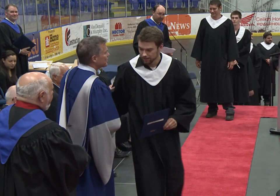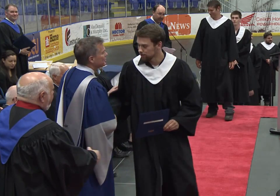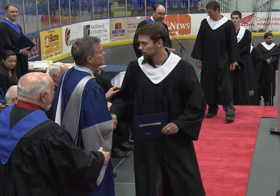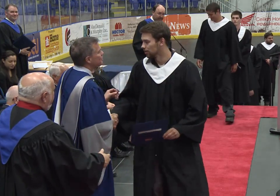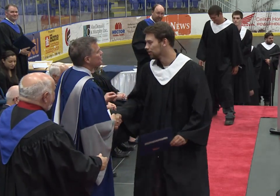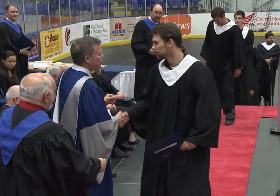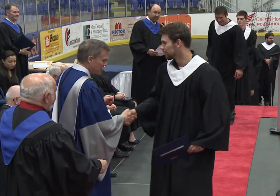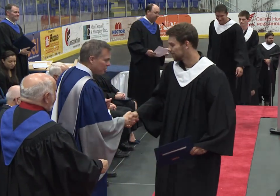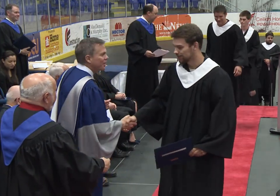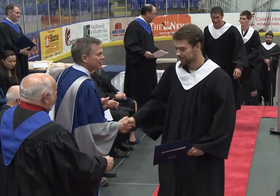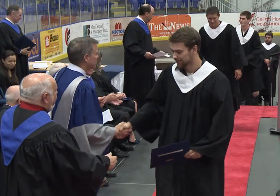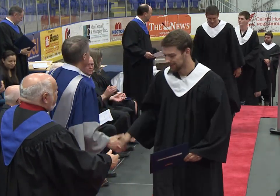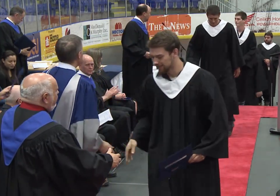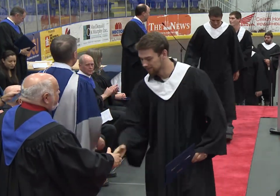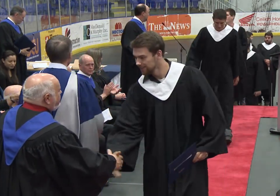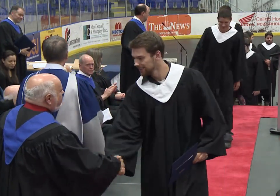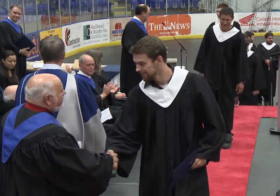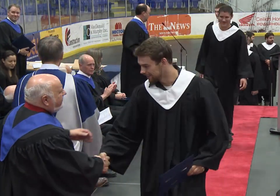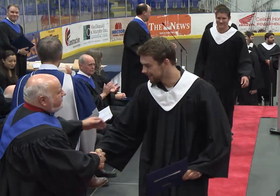Colton Higgins.